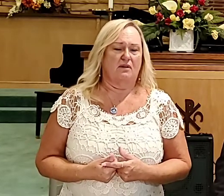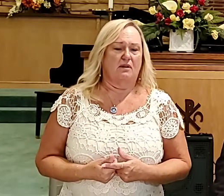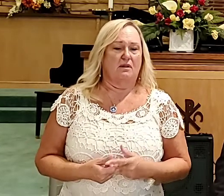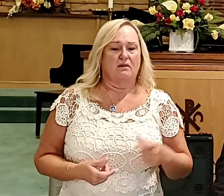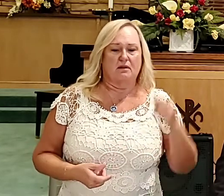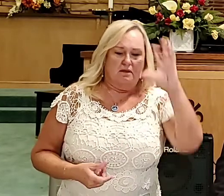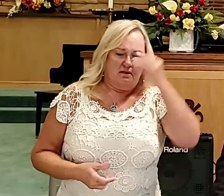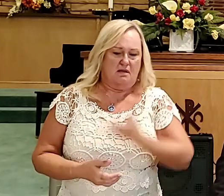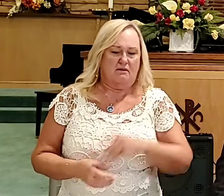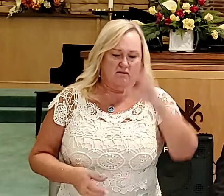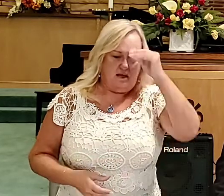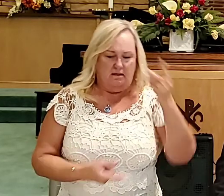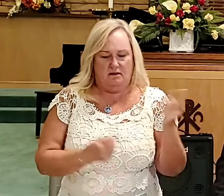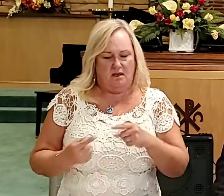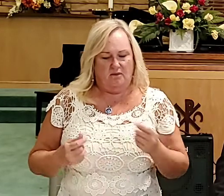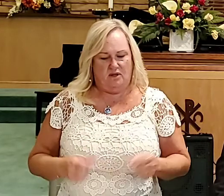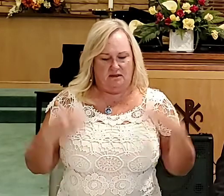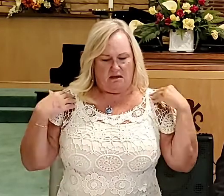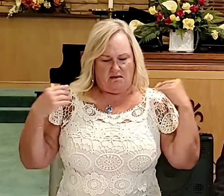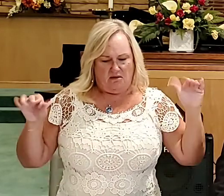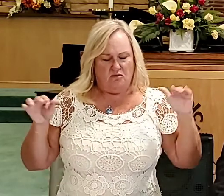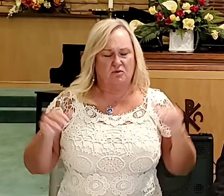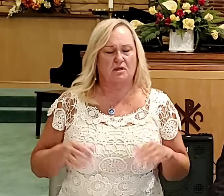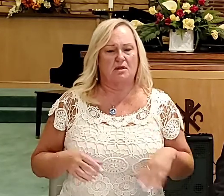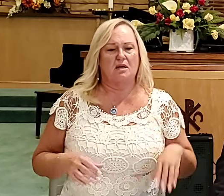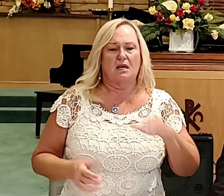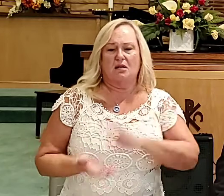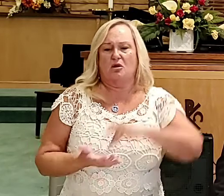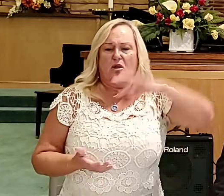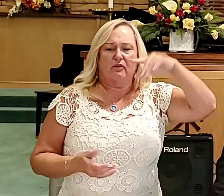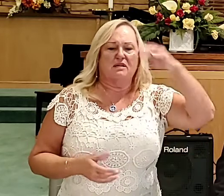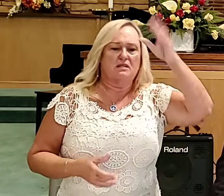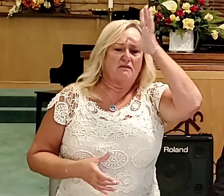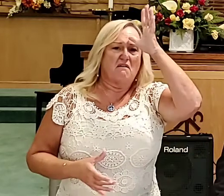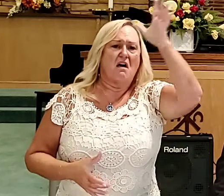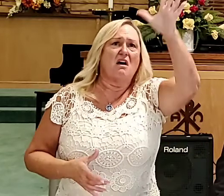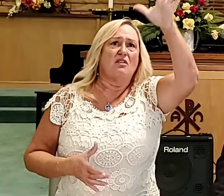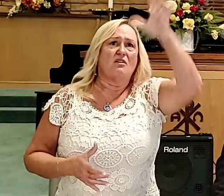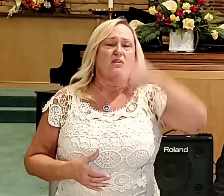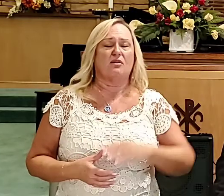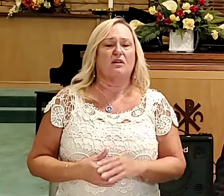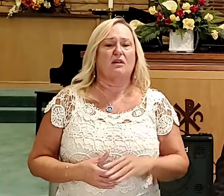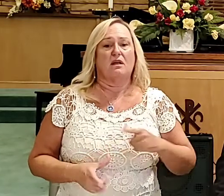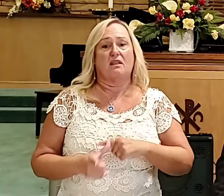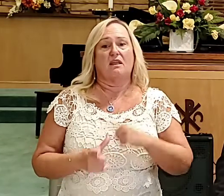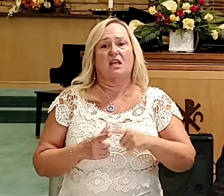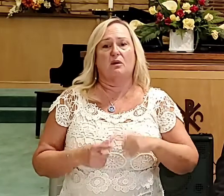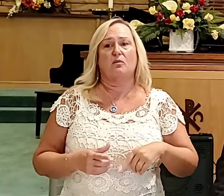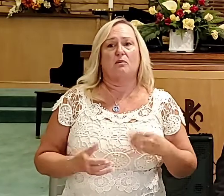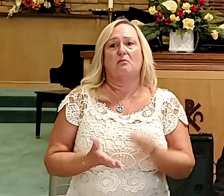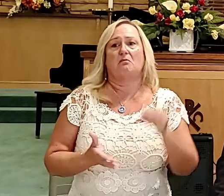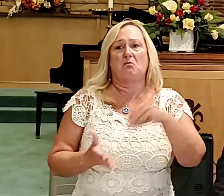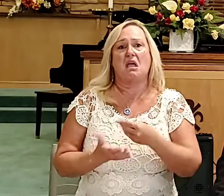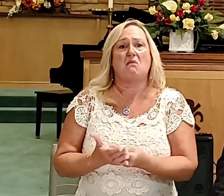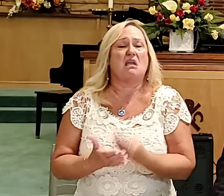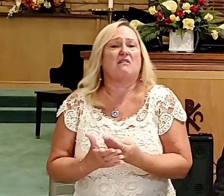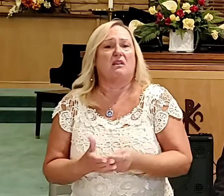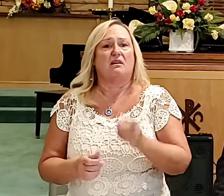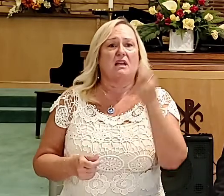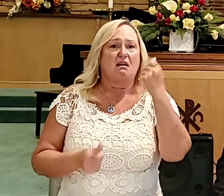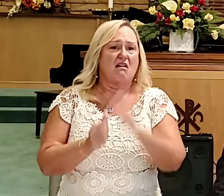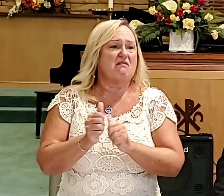For the Son of Man is to come with his angels in the glory of his Father, and then he will repay everyone for what has